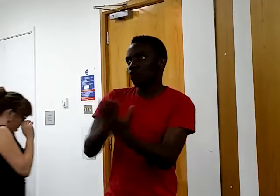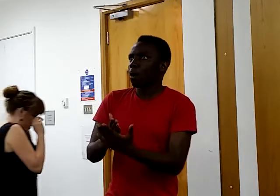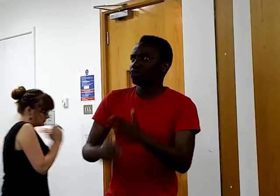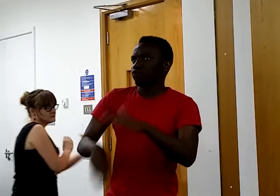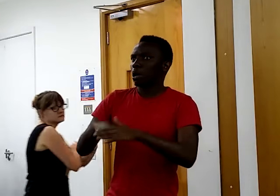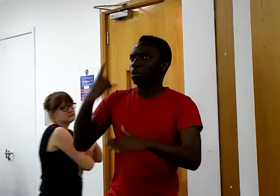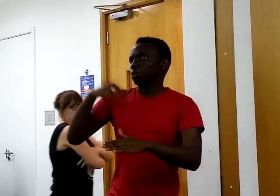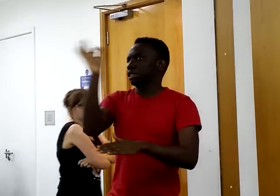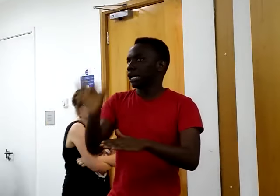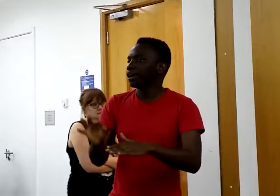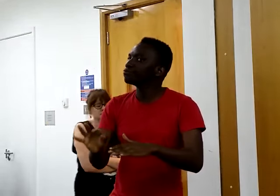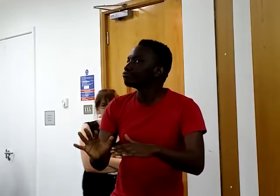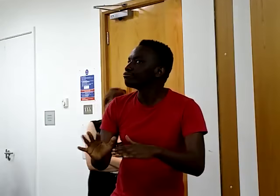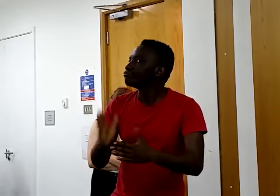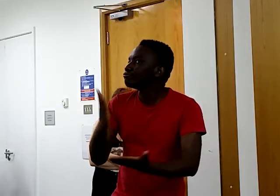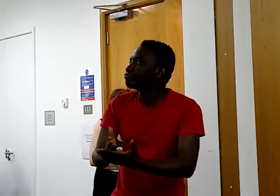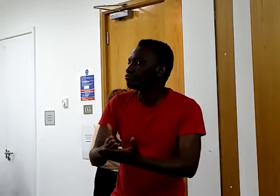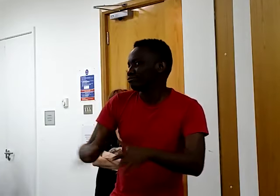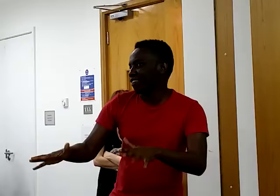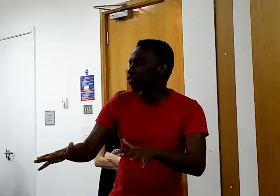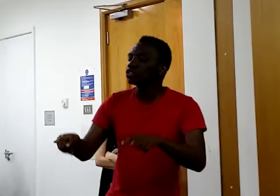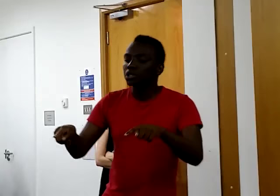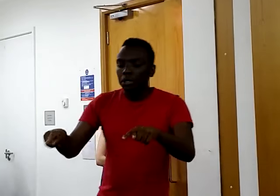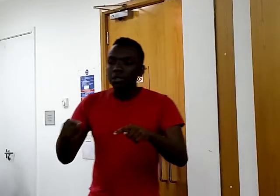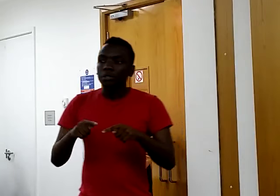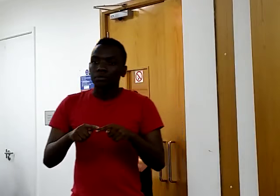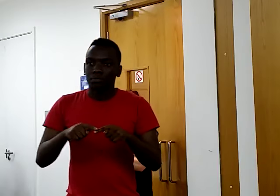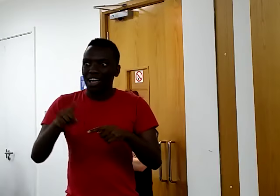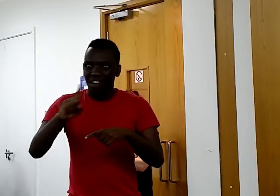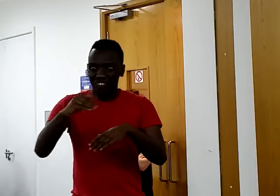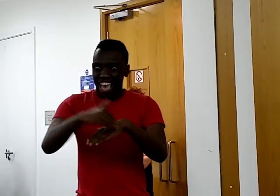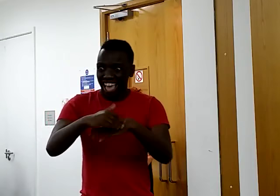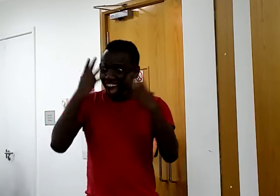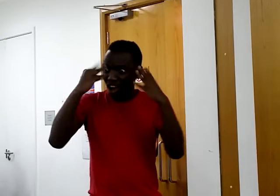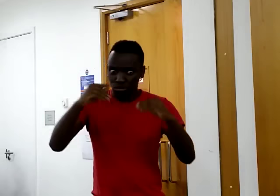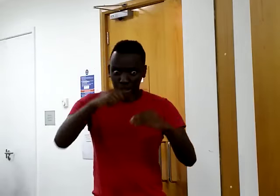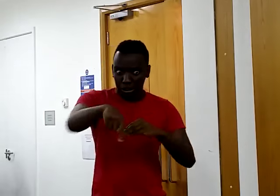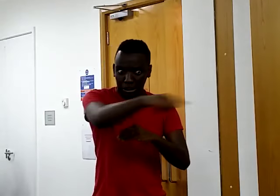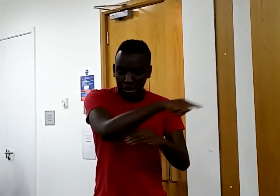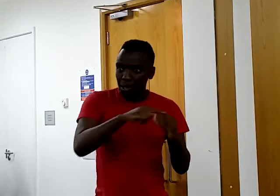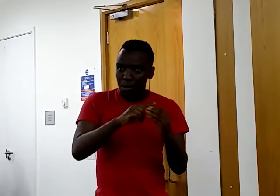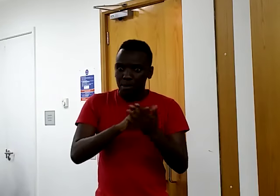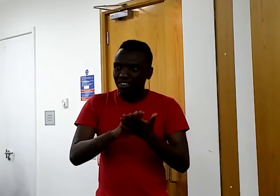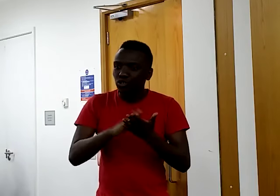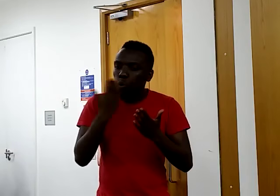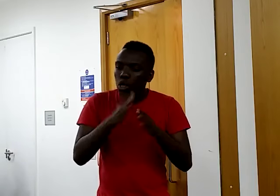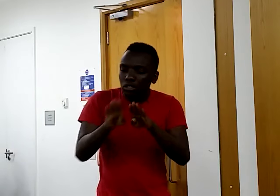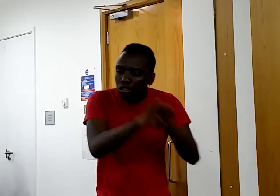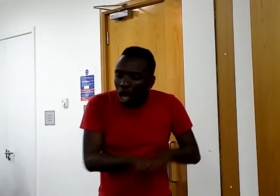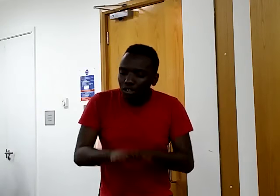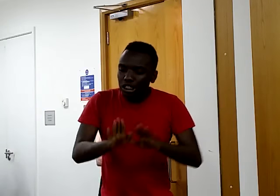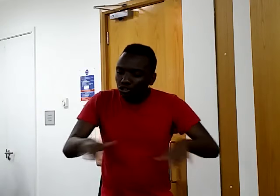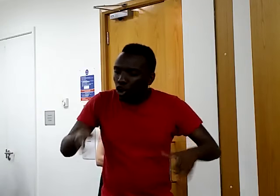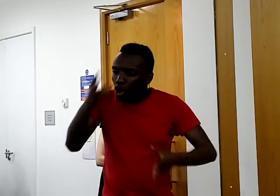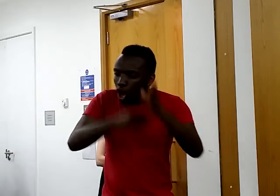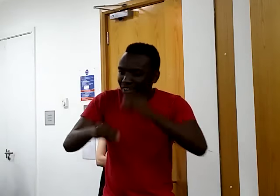2003, you know, we thought it was great and it was brilliant, but it wasn't full legal recognition. It was recognised as a